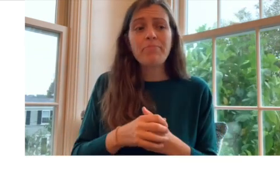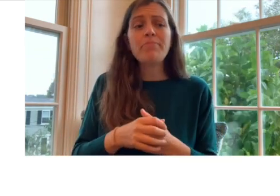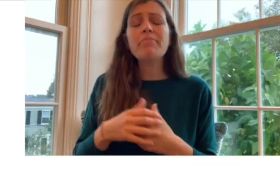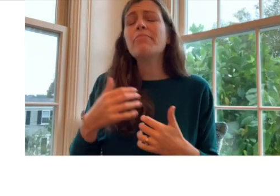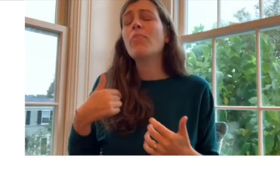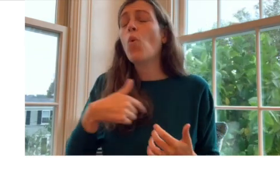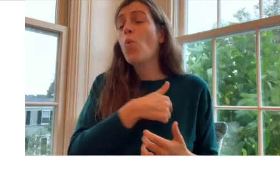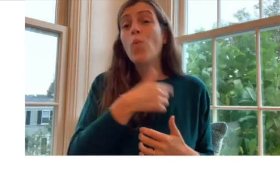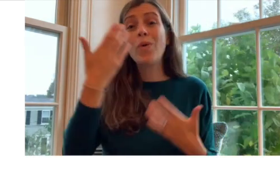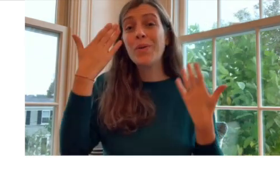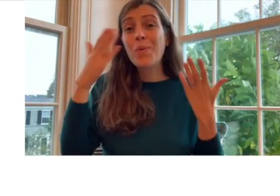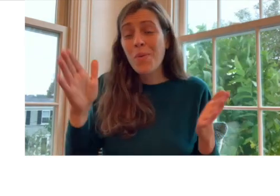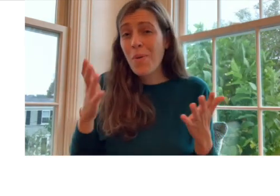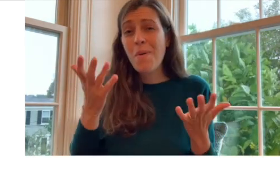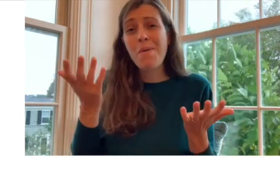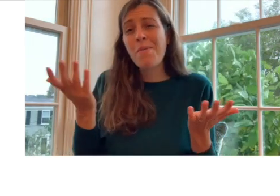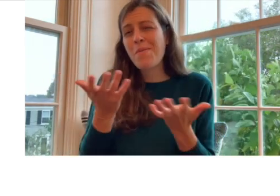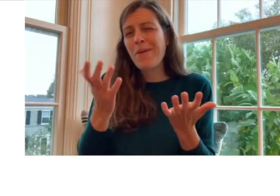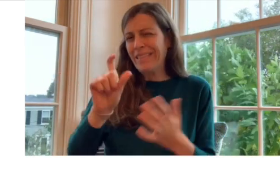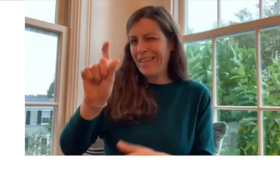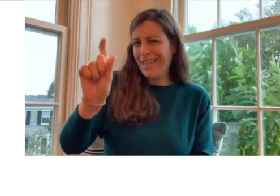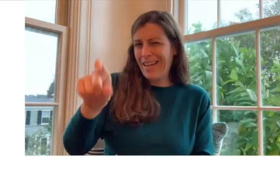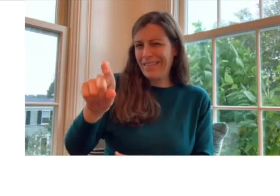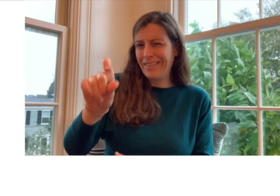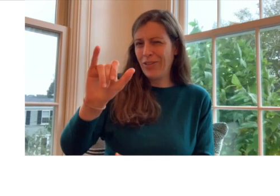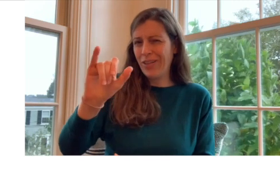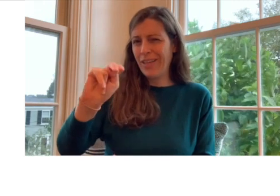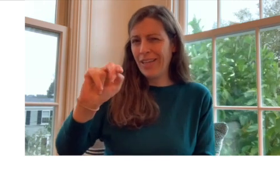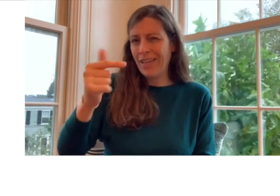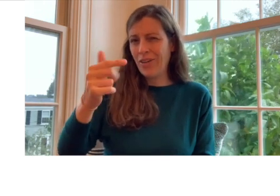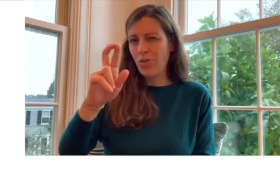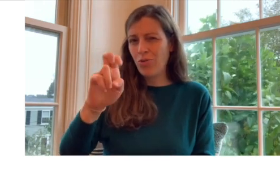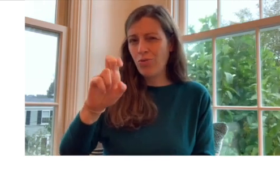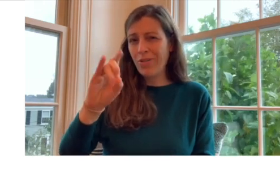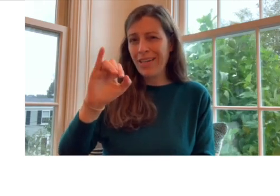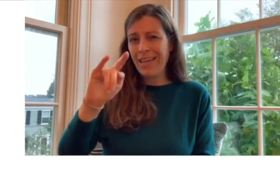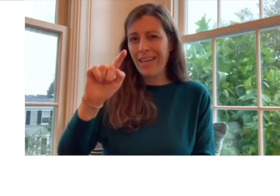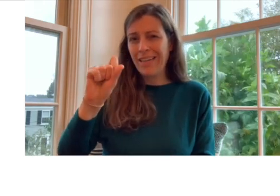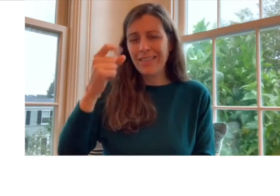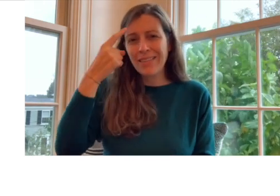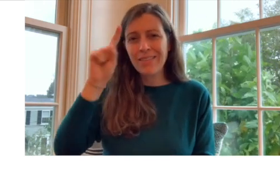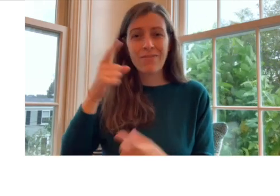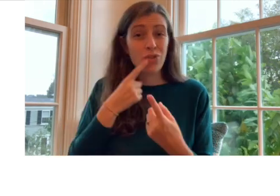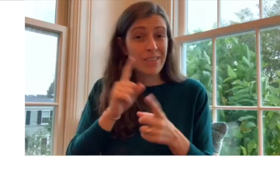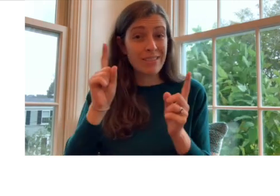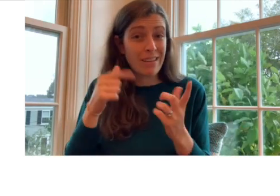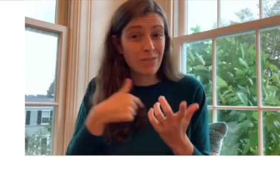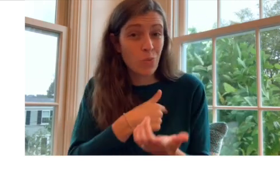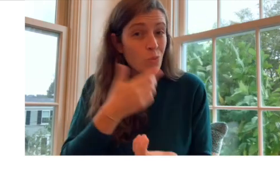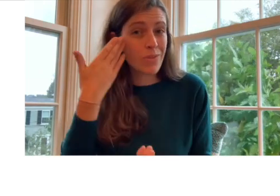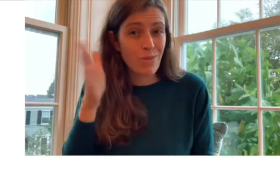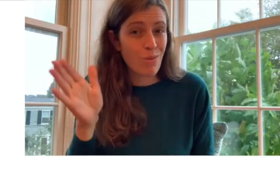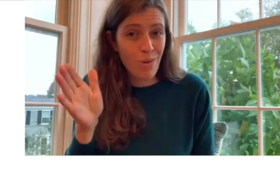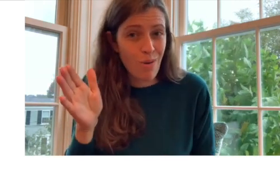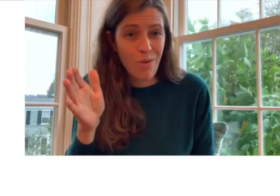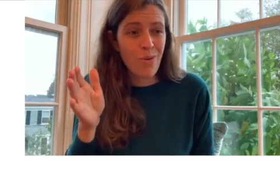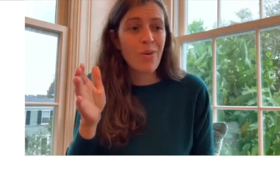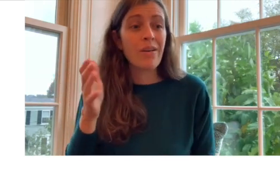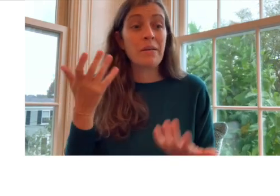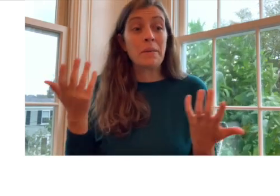able to develop healthy ASL vocabularies. We still don't know what the necessary ingredients are